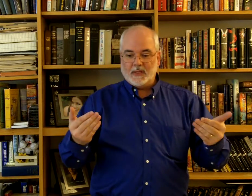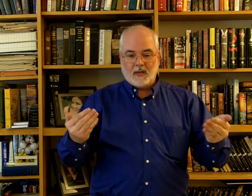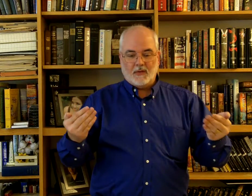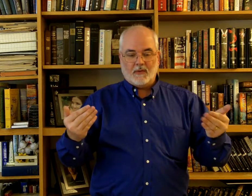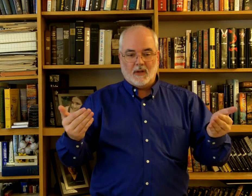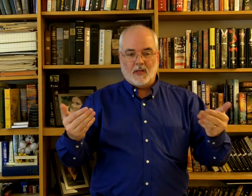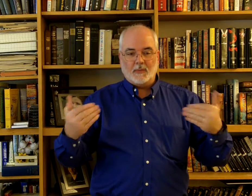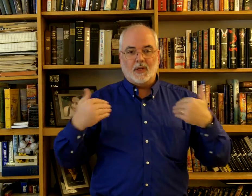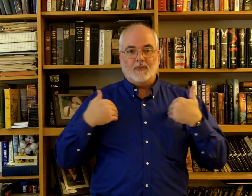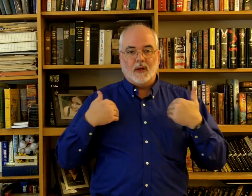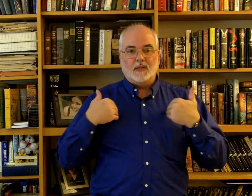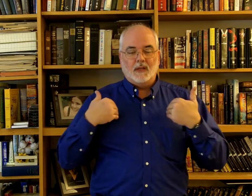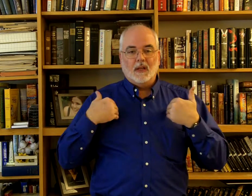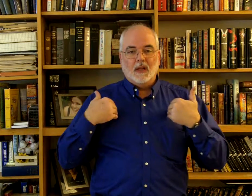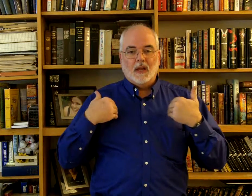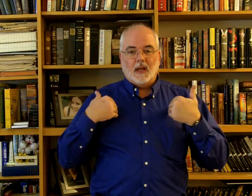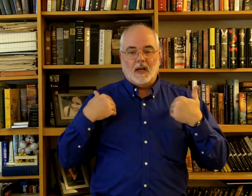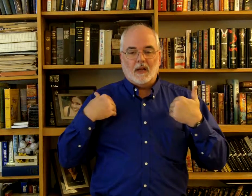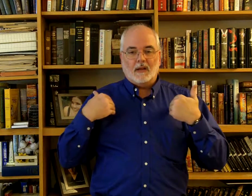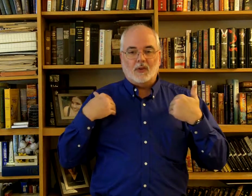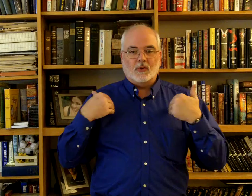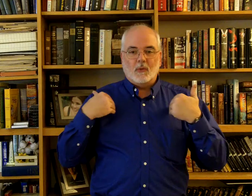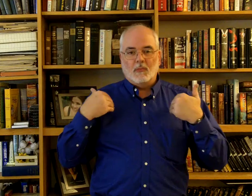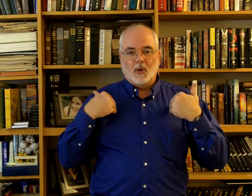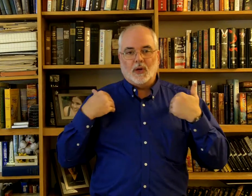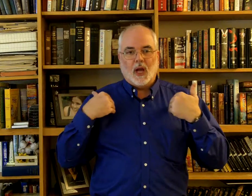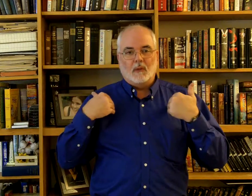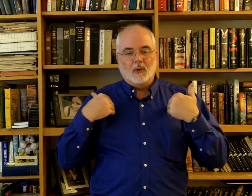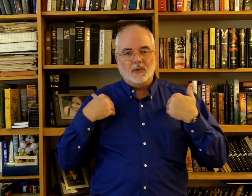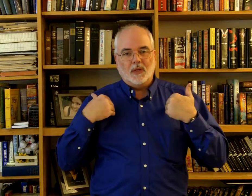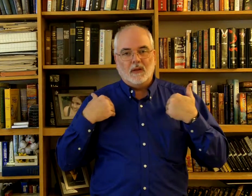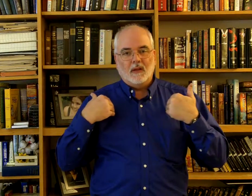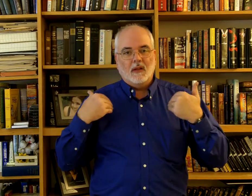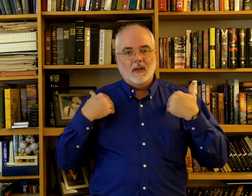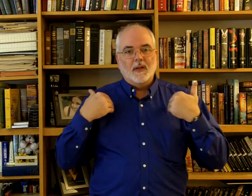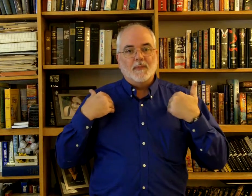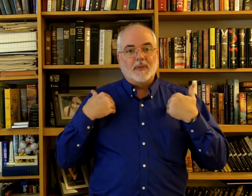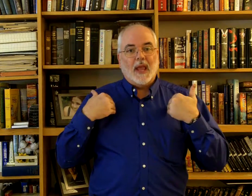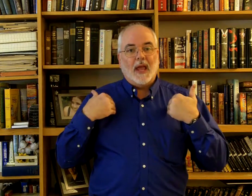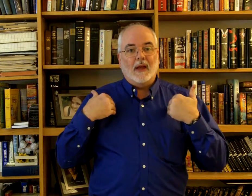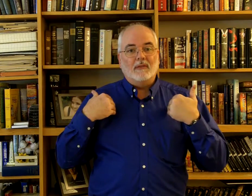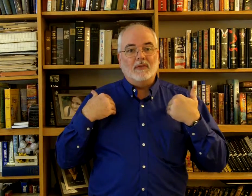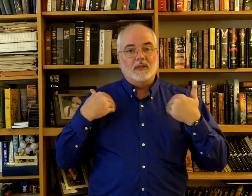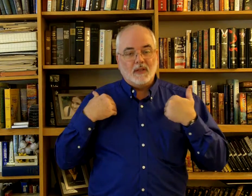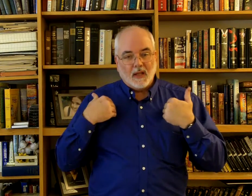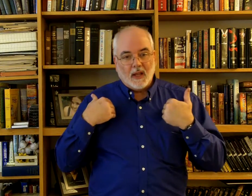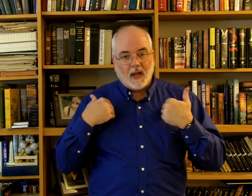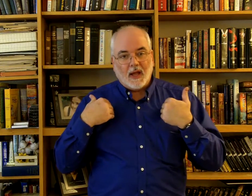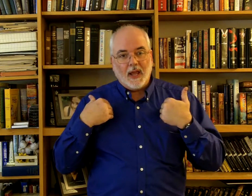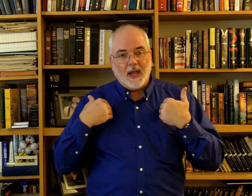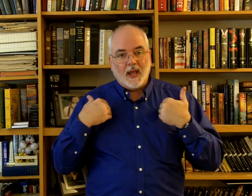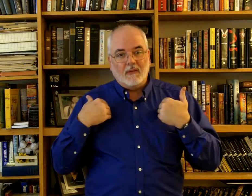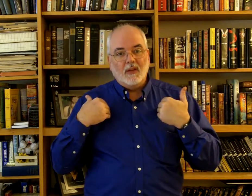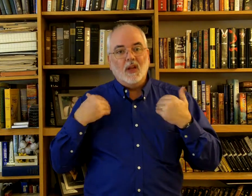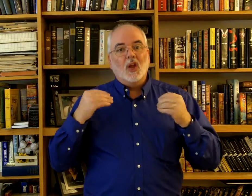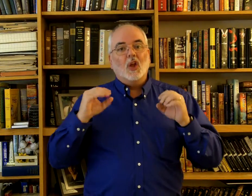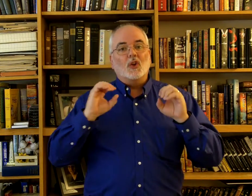take the tip of your fingers and kind of touch below your collarbones here? Have. I have.